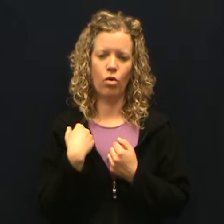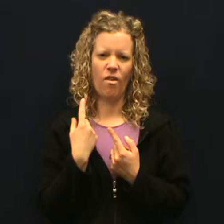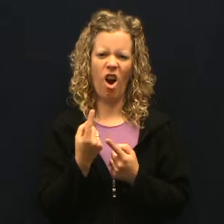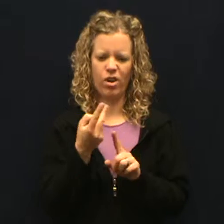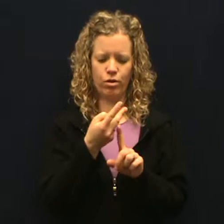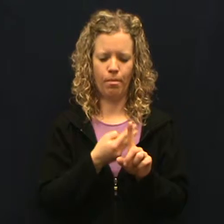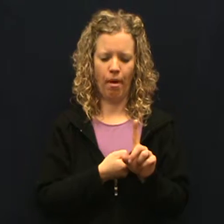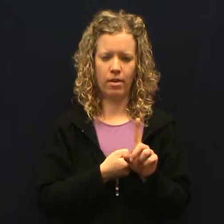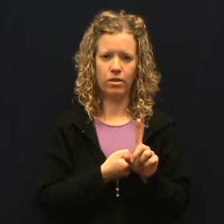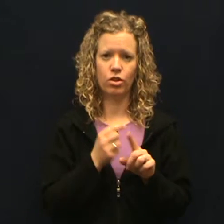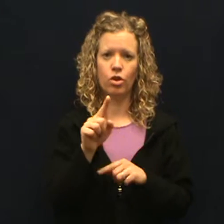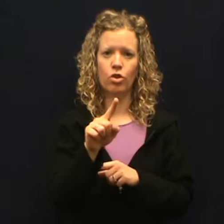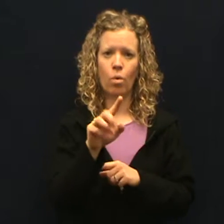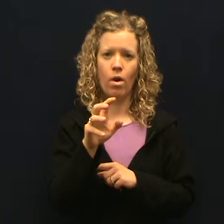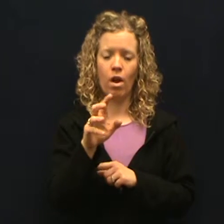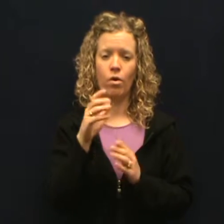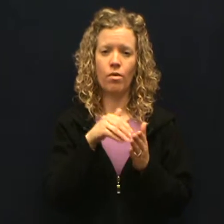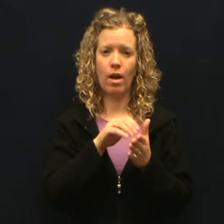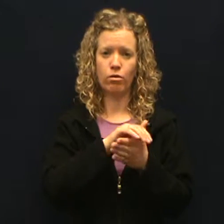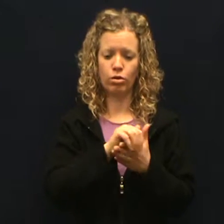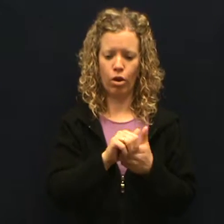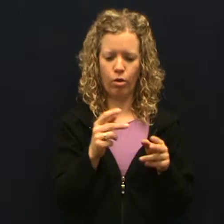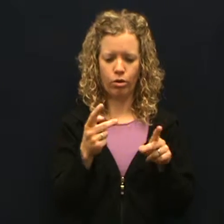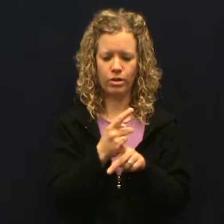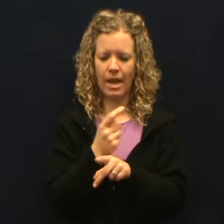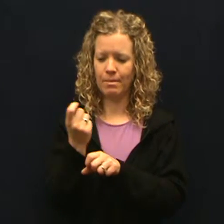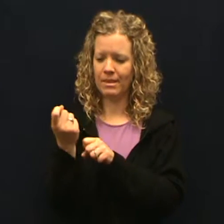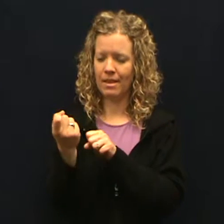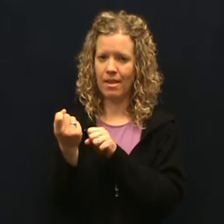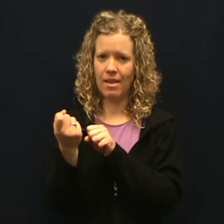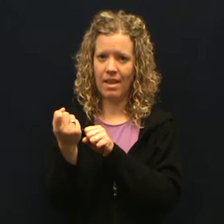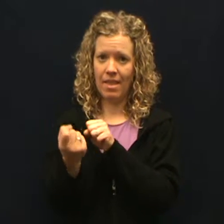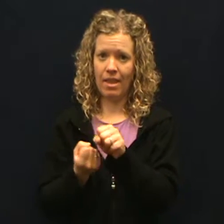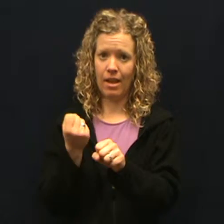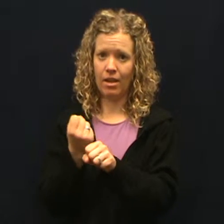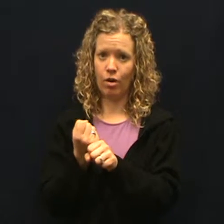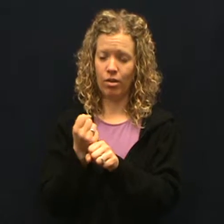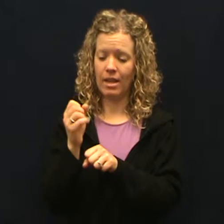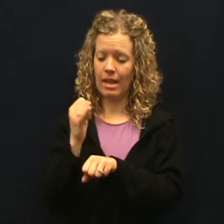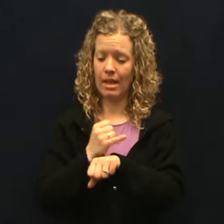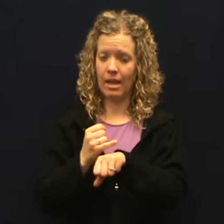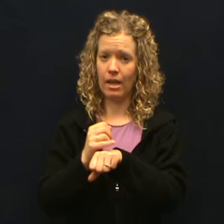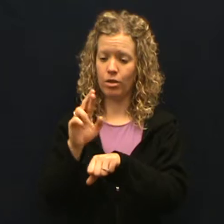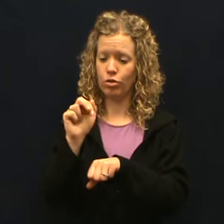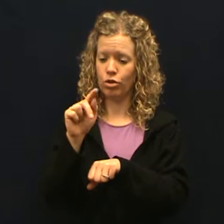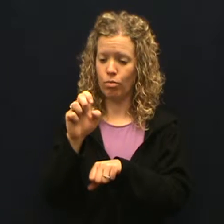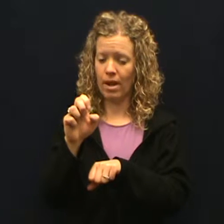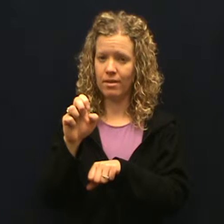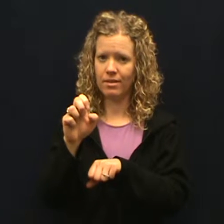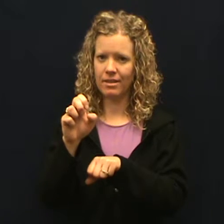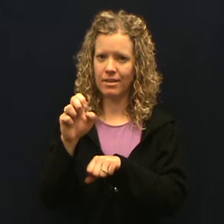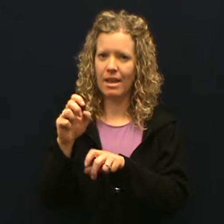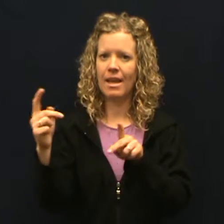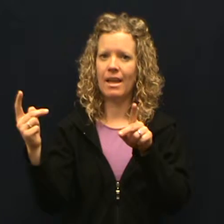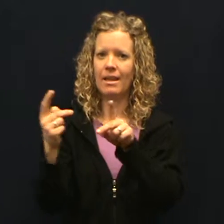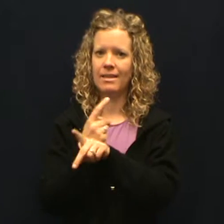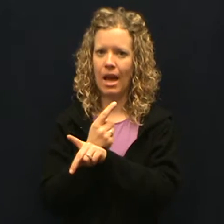$100,000 times the annual interest rate, and then multiply it times the time period, which is 2/12 of a